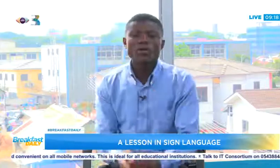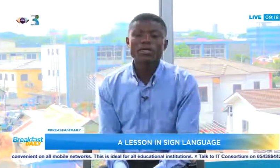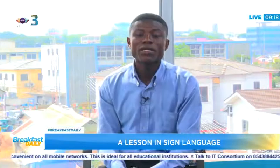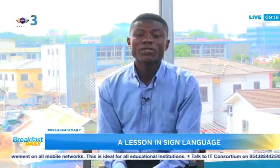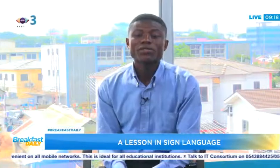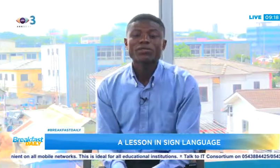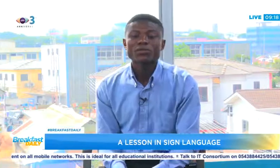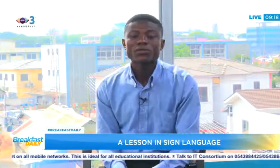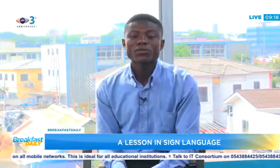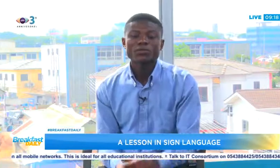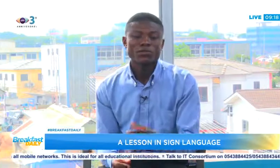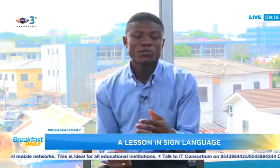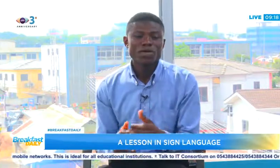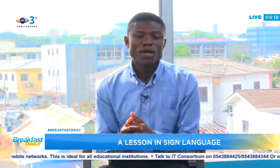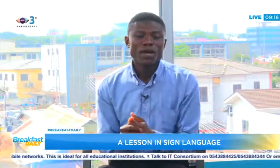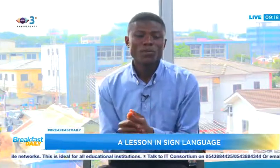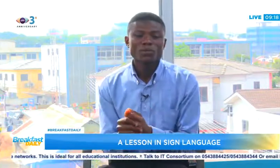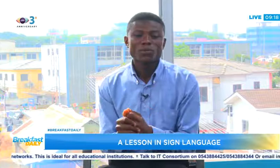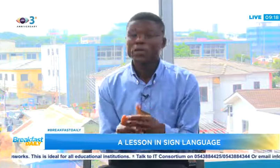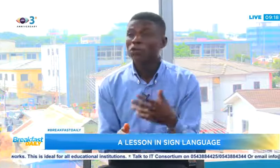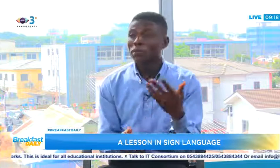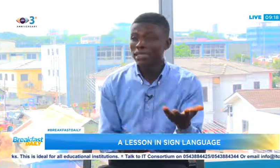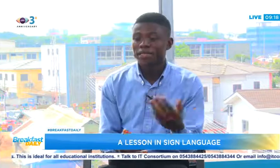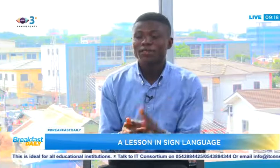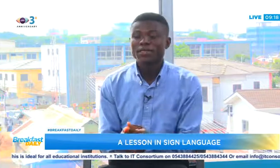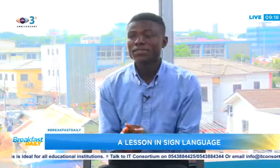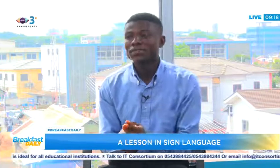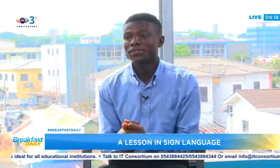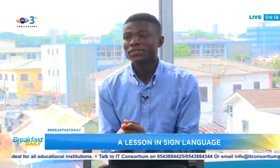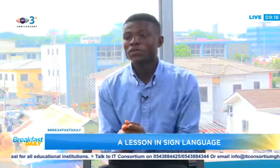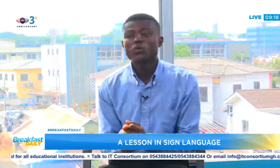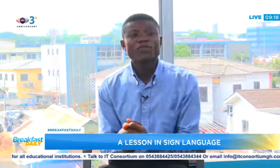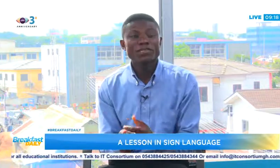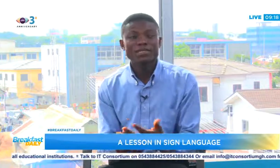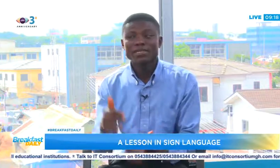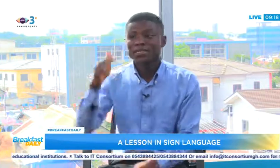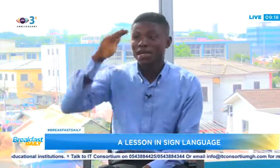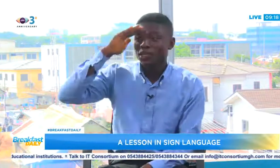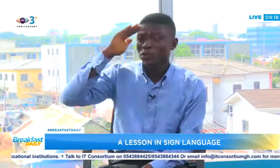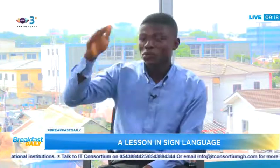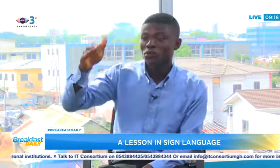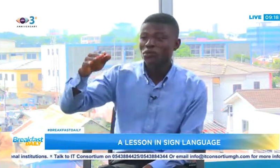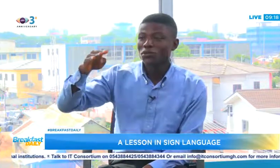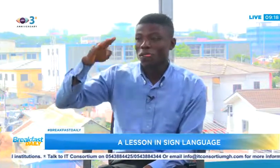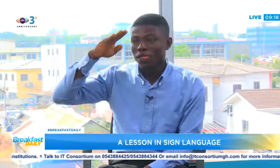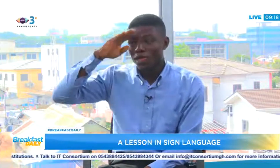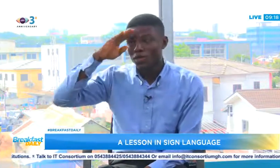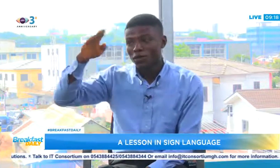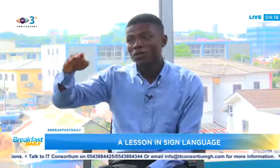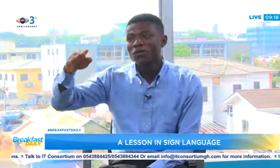Okay. So when you meet a deaf person, you may first say hello. Hello is